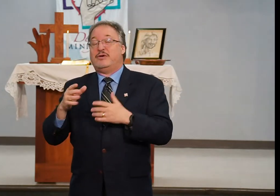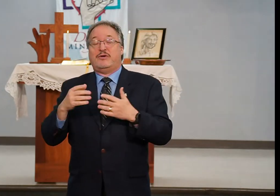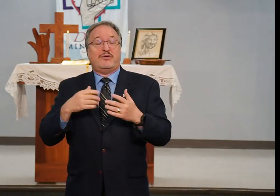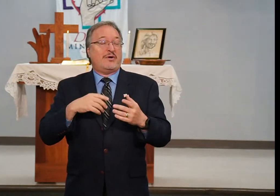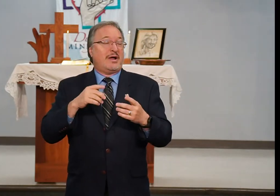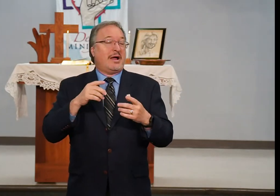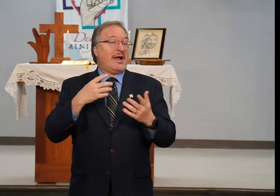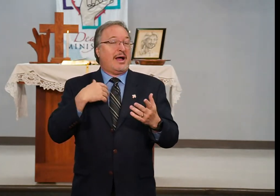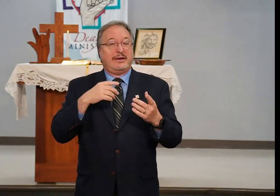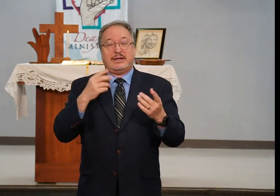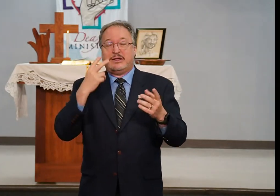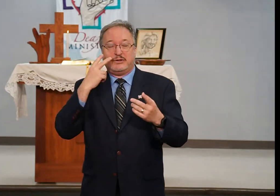different countries.